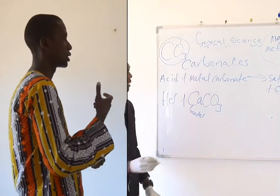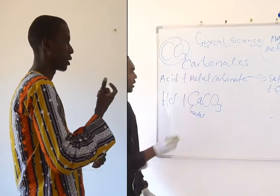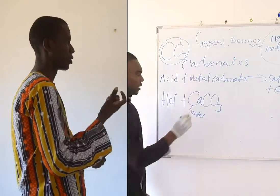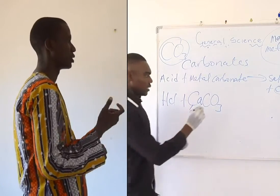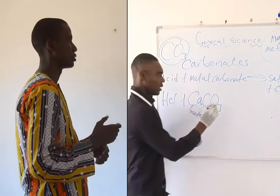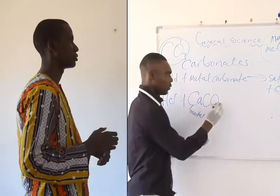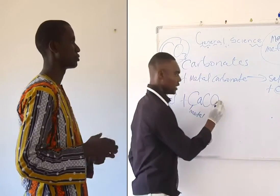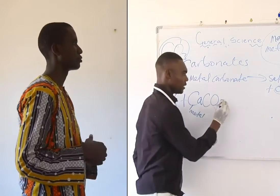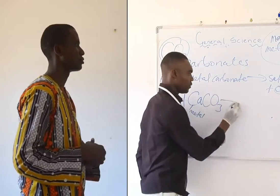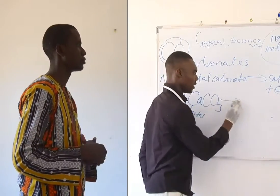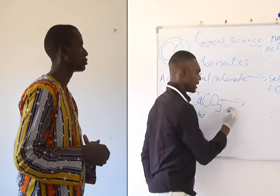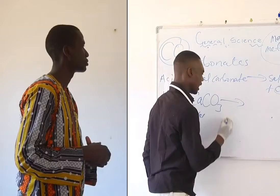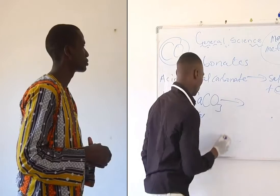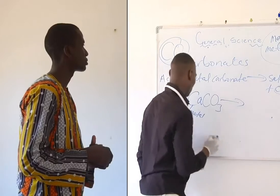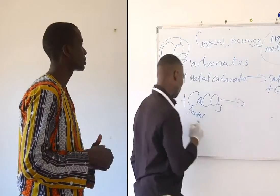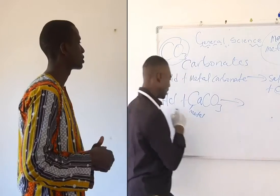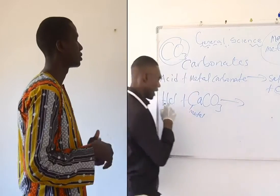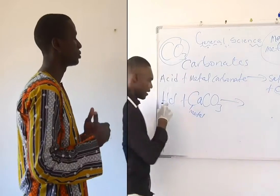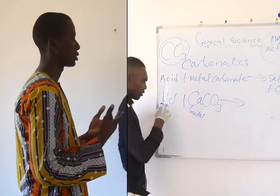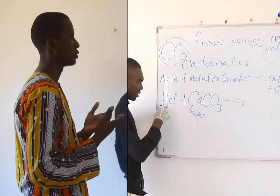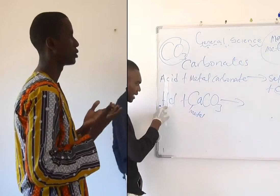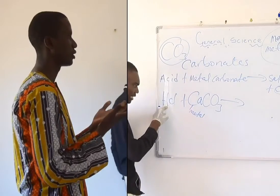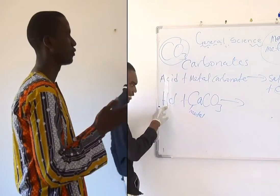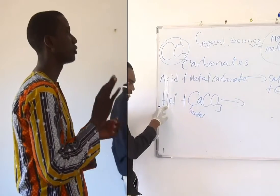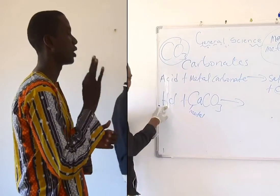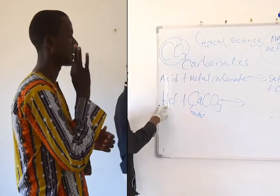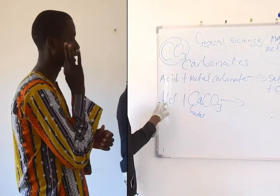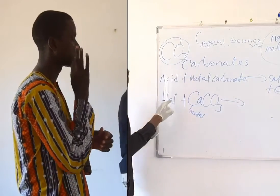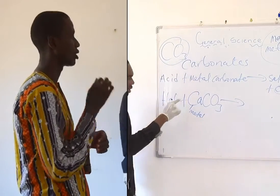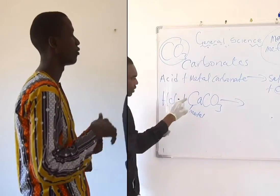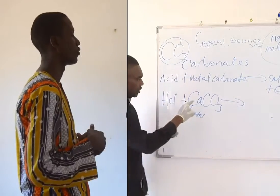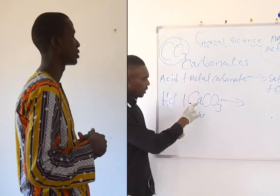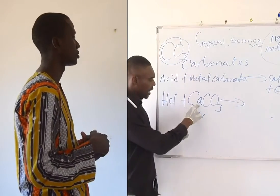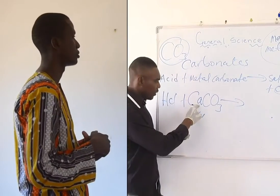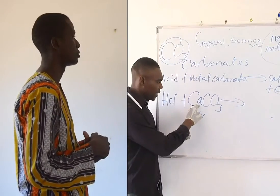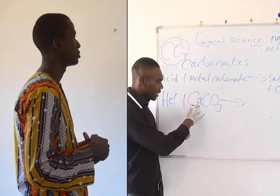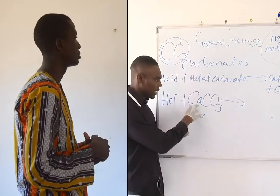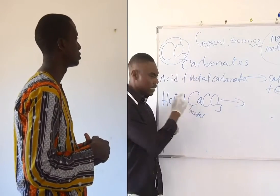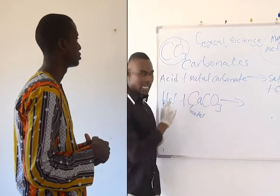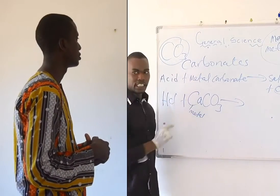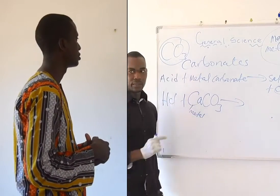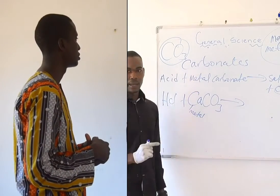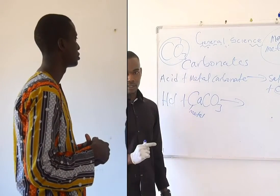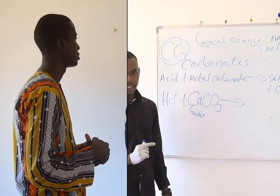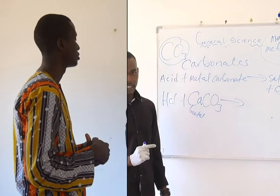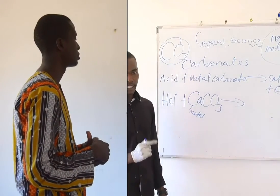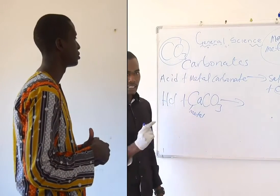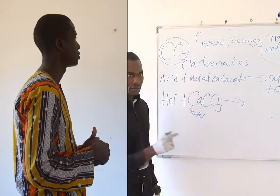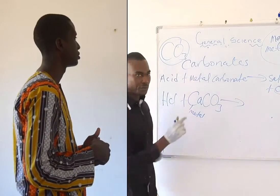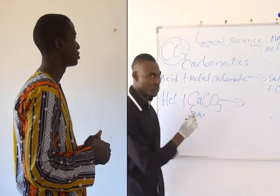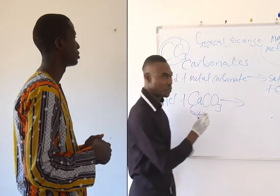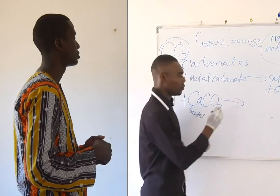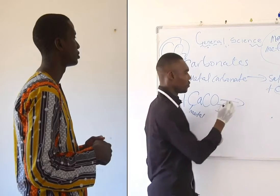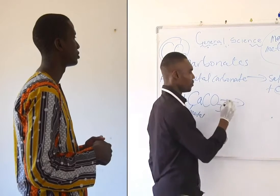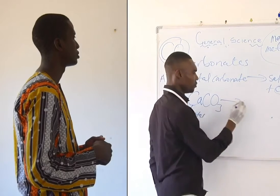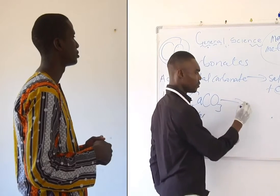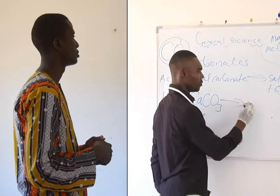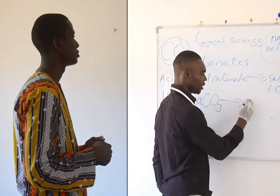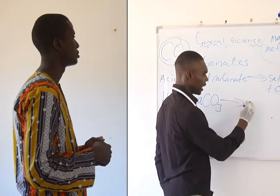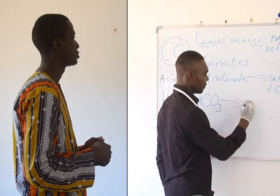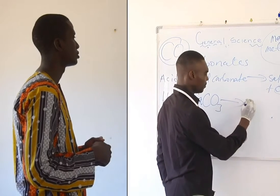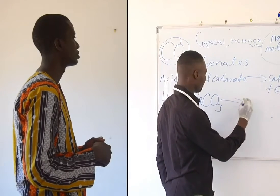carbonate. We'll give you what now? The hydrochloric acid react with calcium carbonate, give you